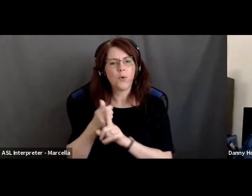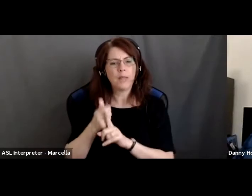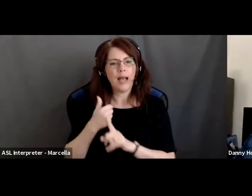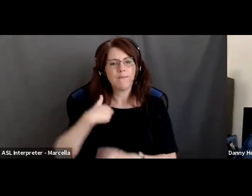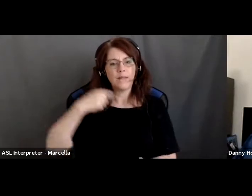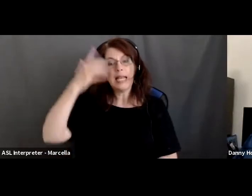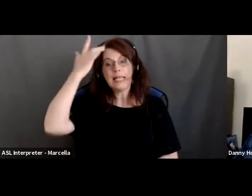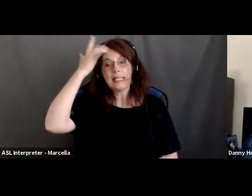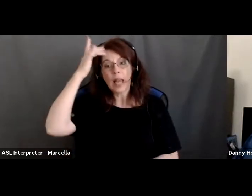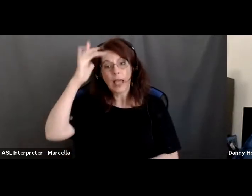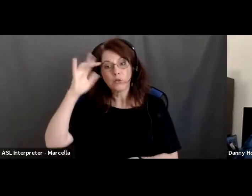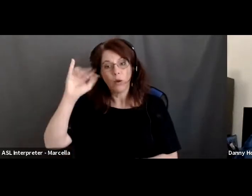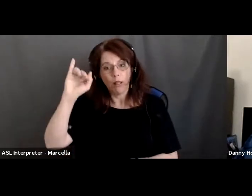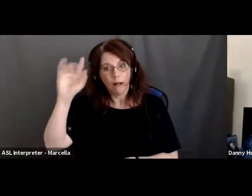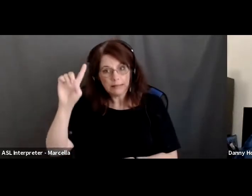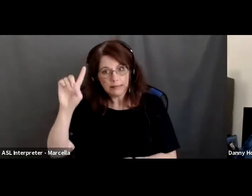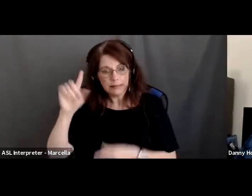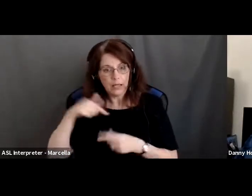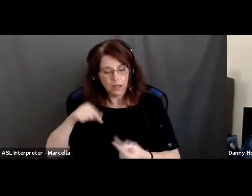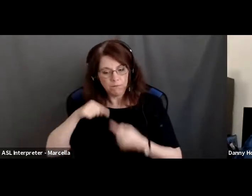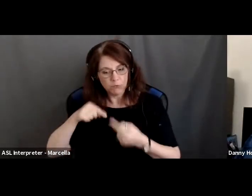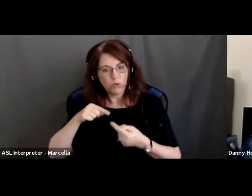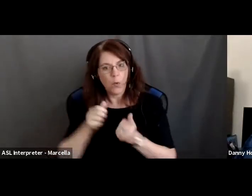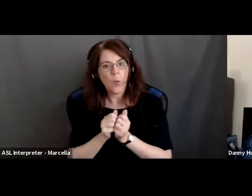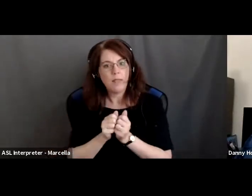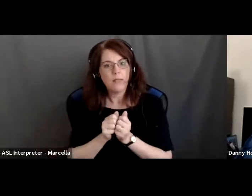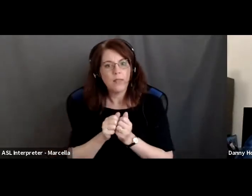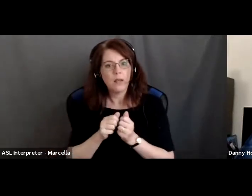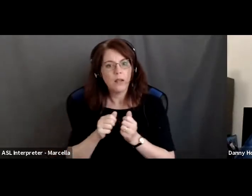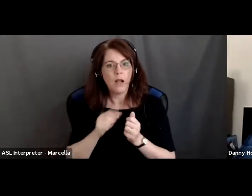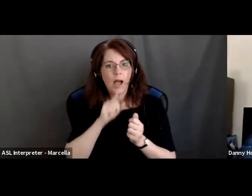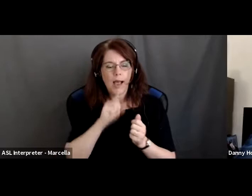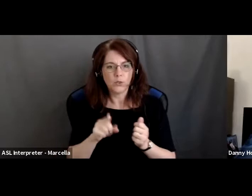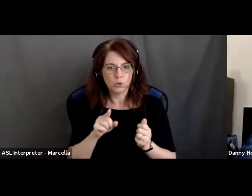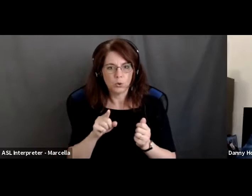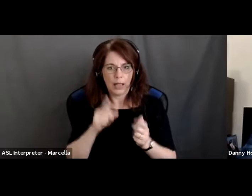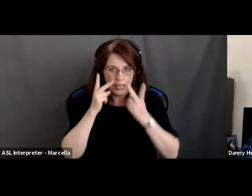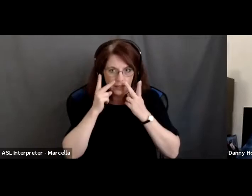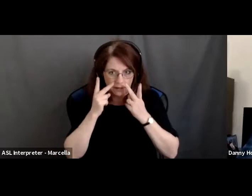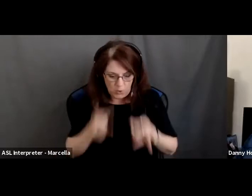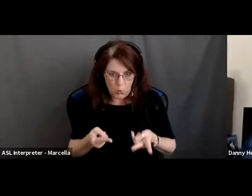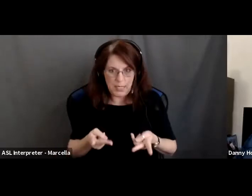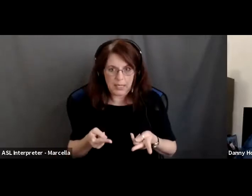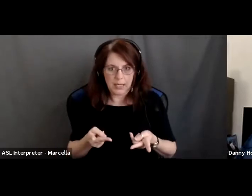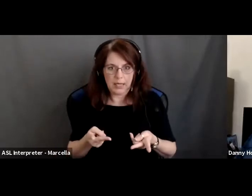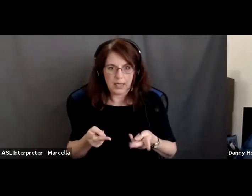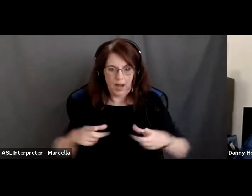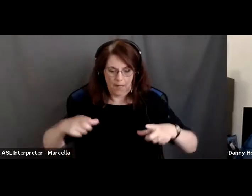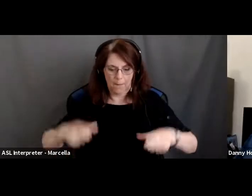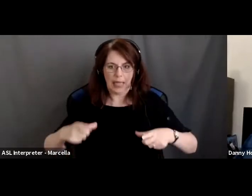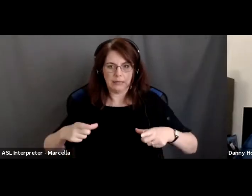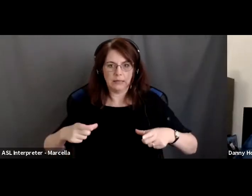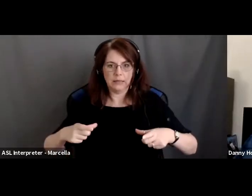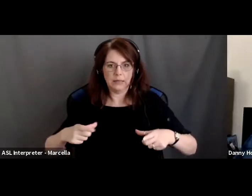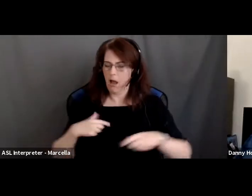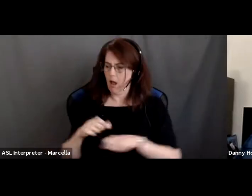cognitive or intellectual disabilities, sometimes they have trouble with actually viewing the plate. I worked